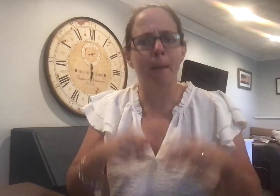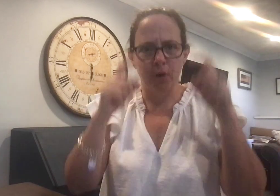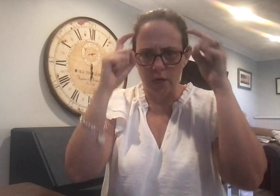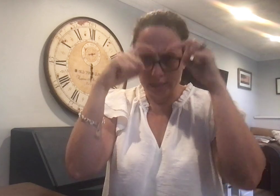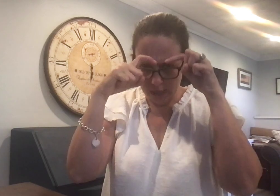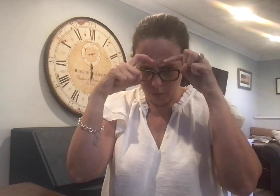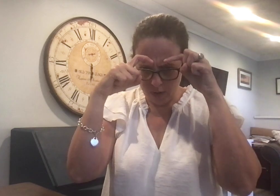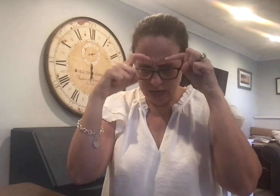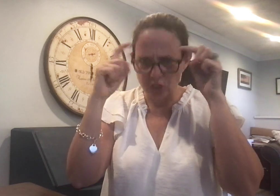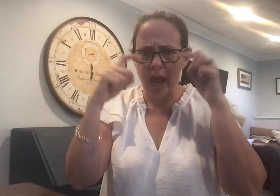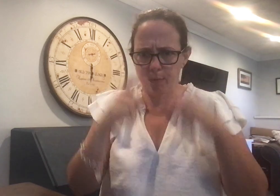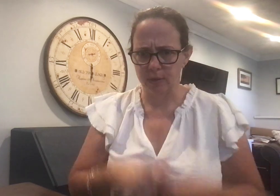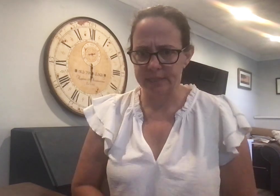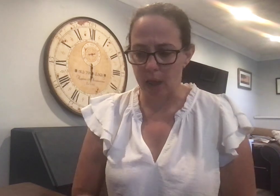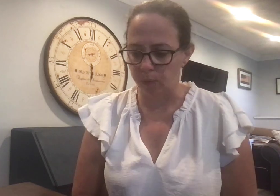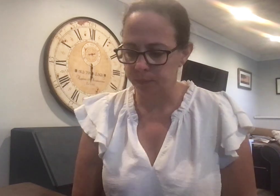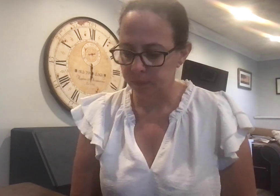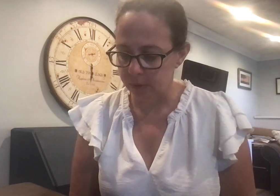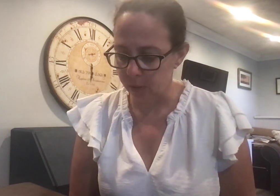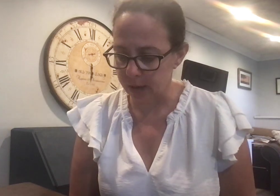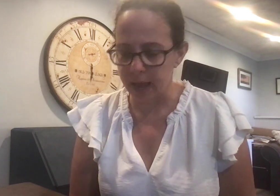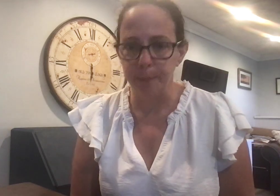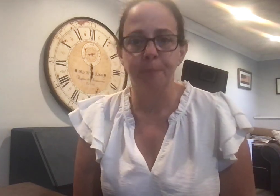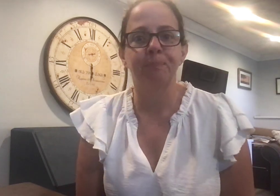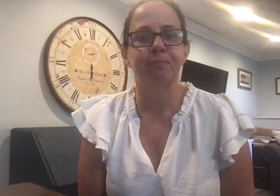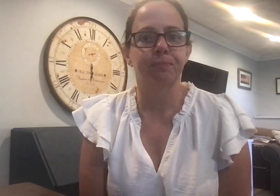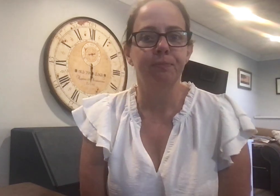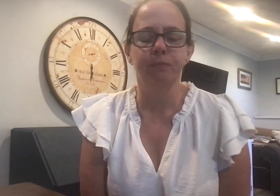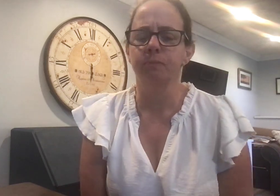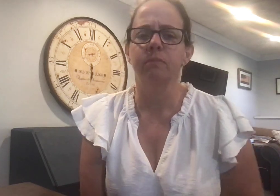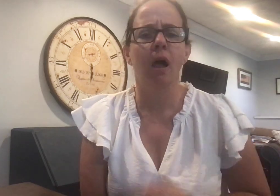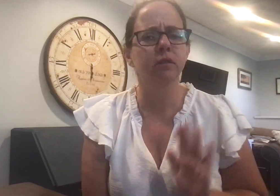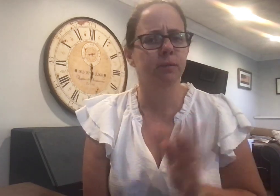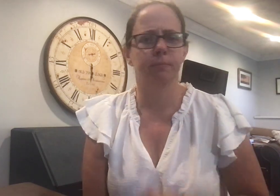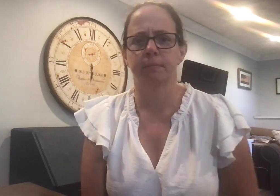remember, WH, eyebrows down. Okay? Awesome.